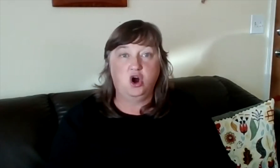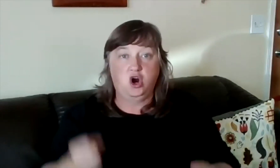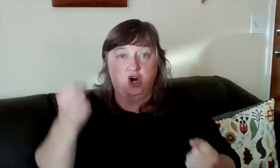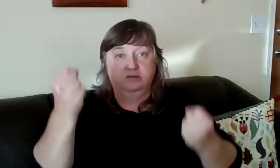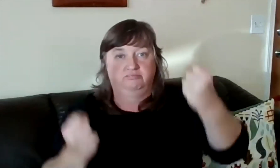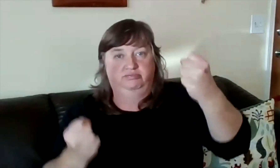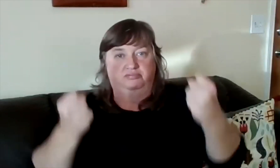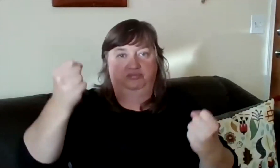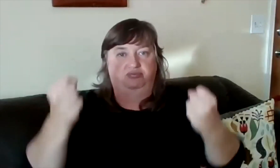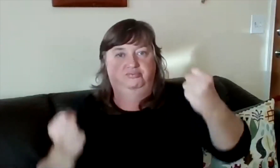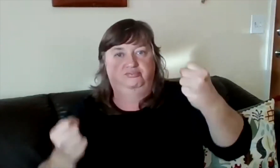Car.